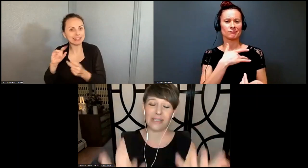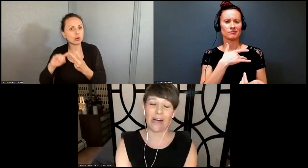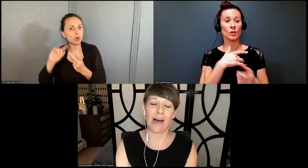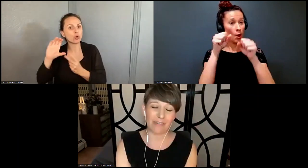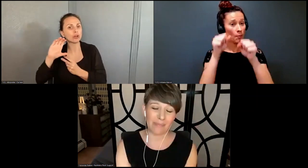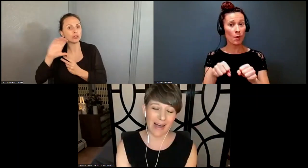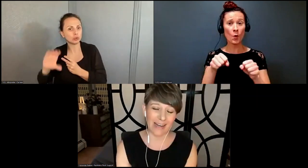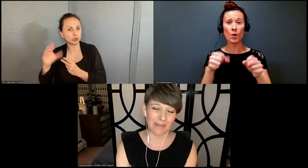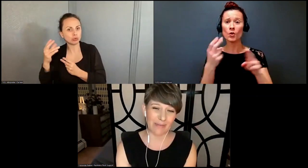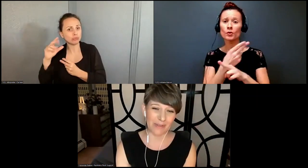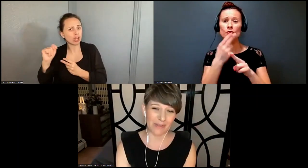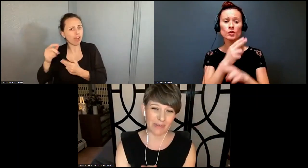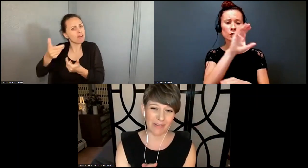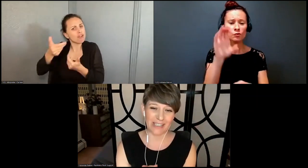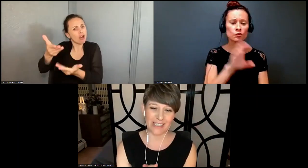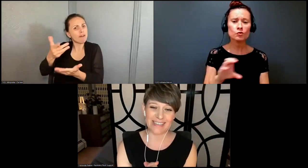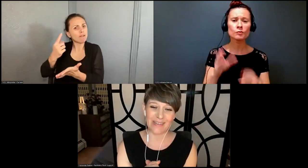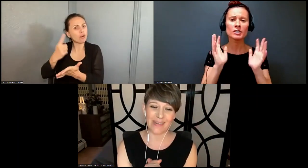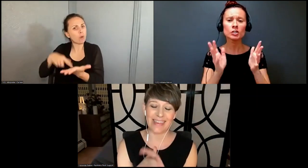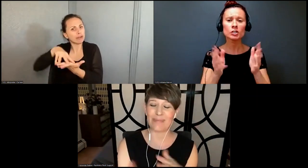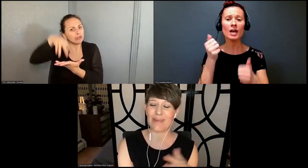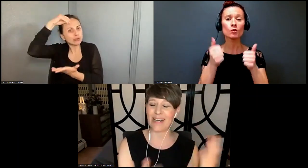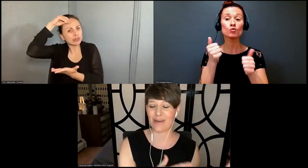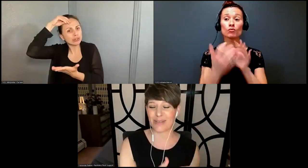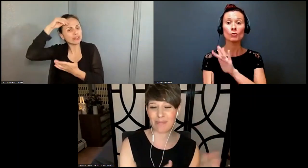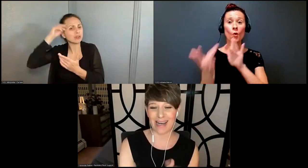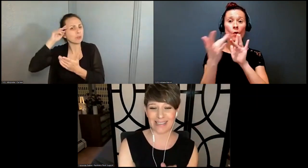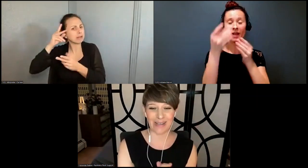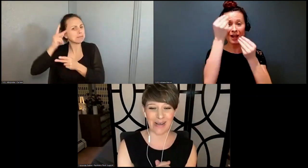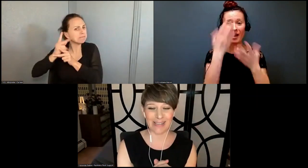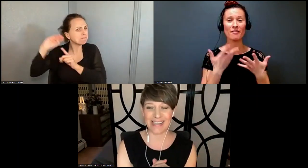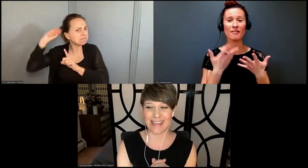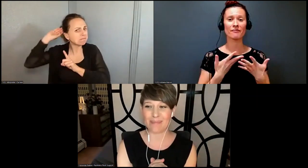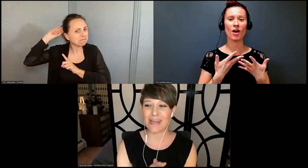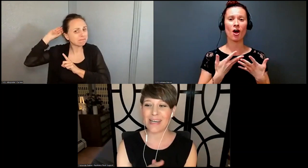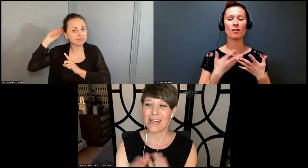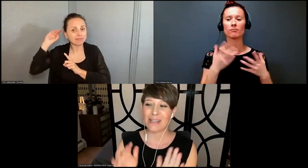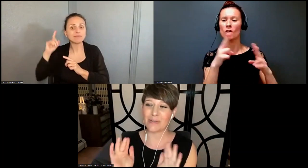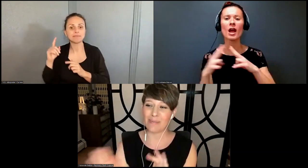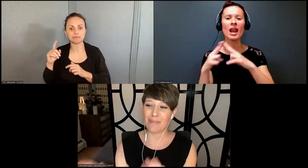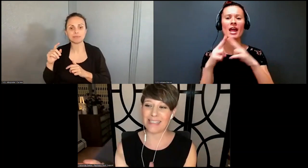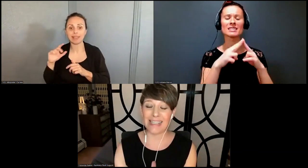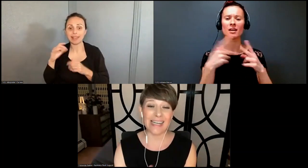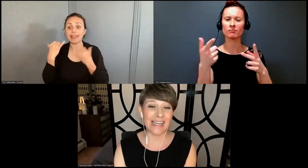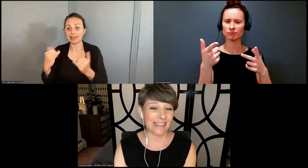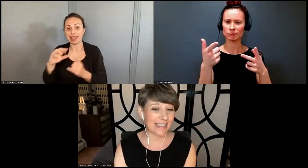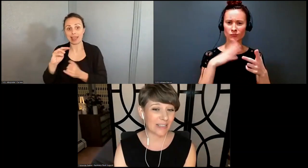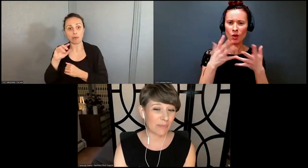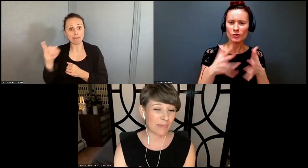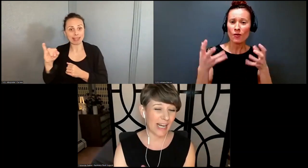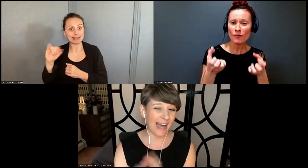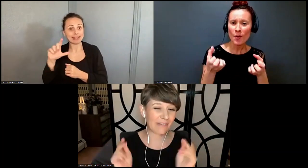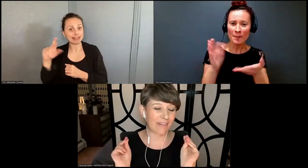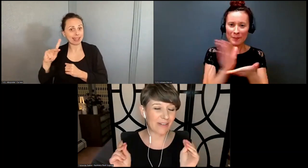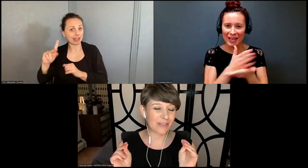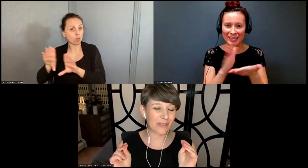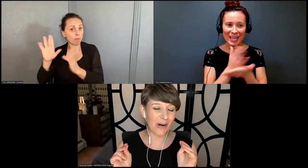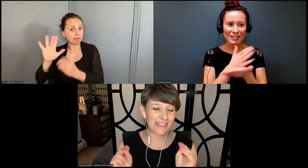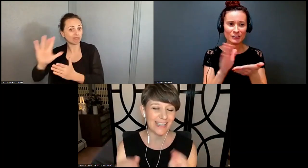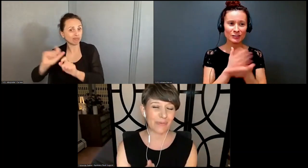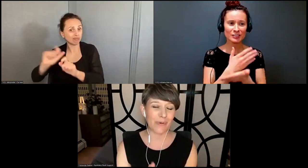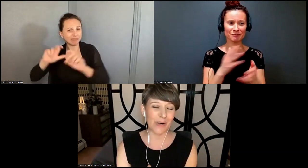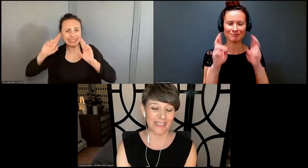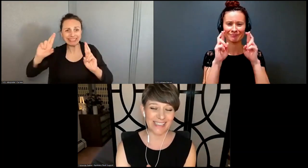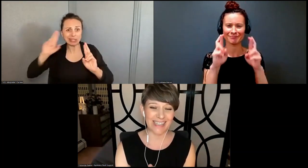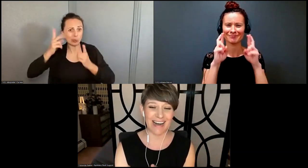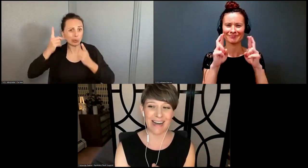be able to offer back some of those reflections so that then we can also pass along to them. So the Menti link is in the Zoom chat. Fingers crossed